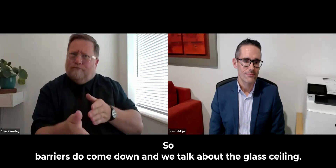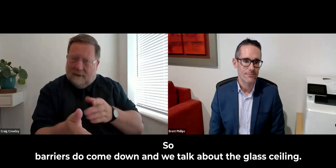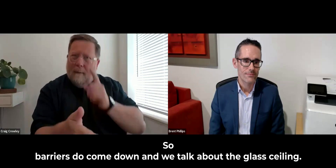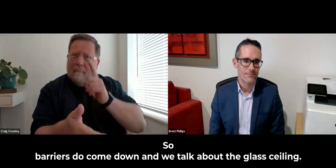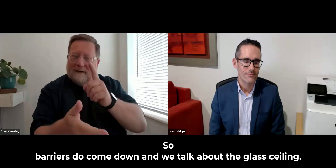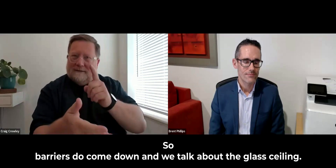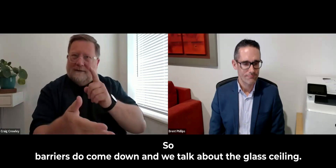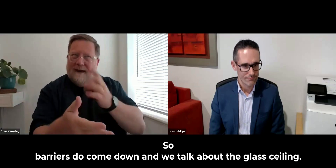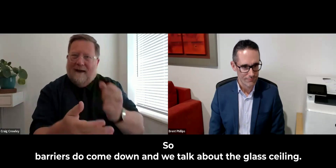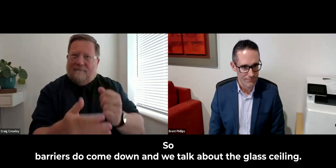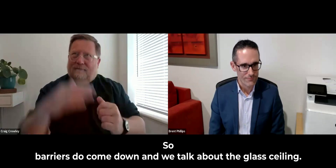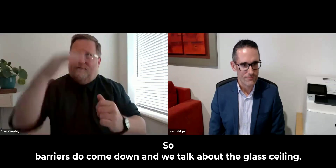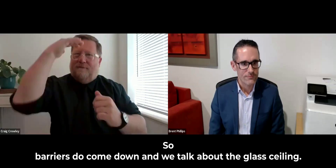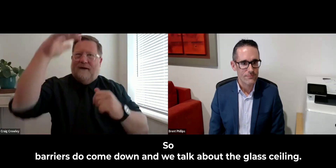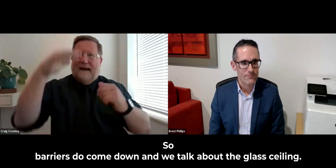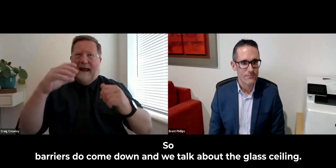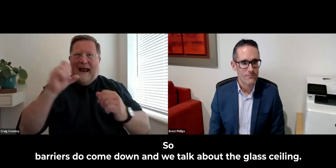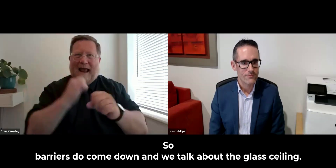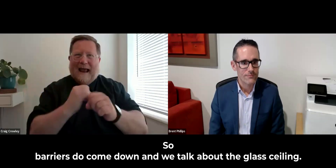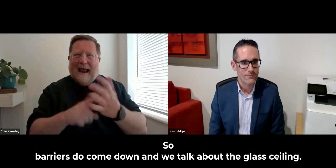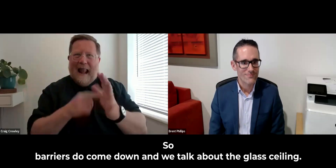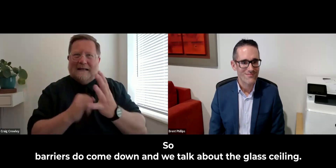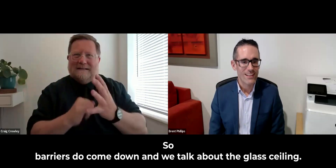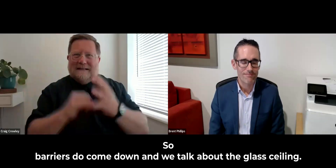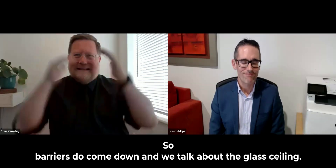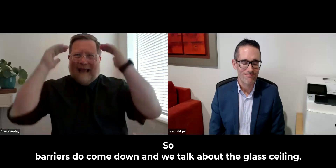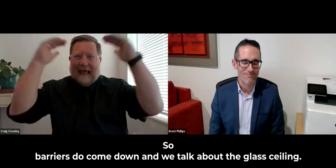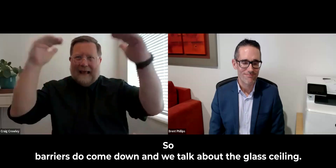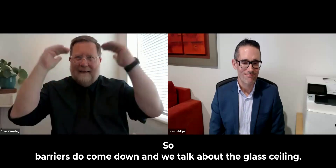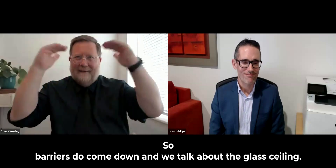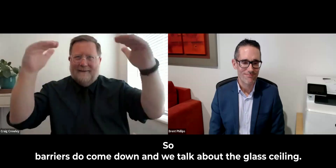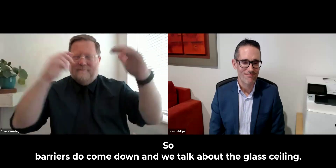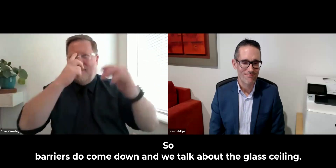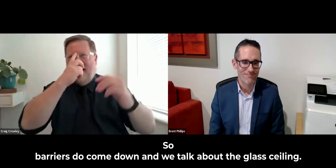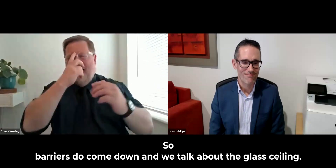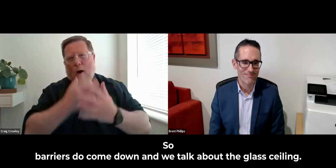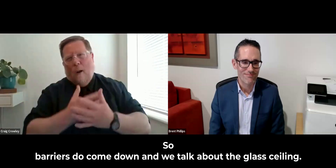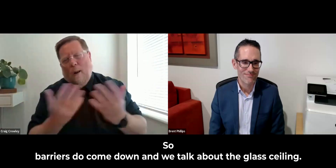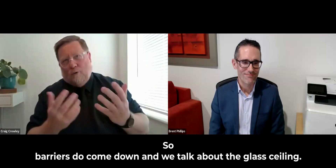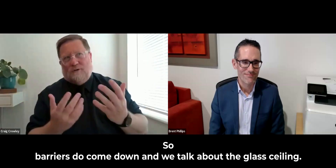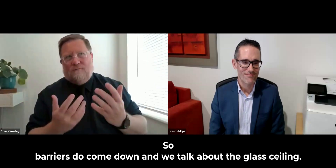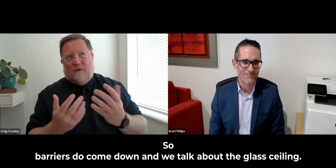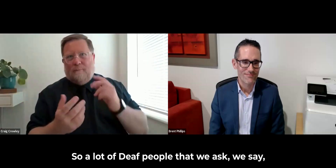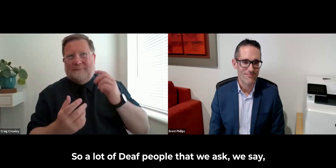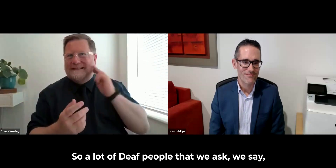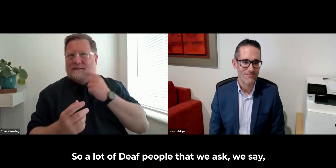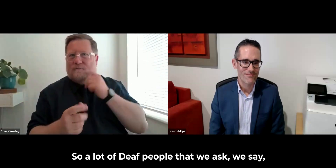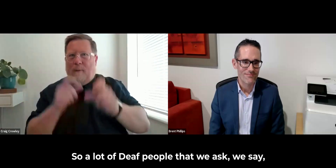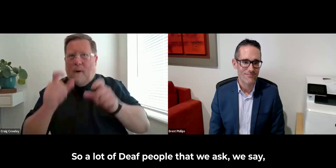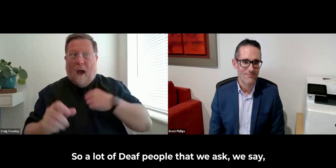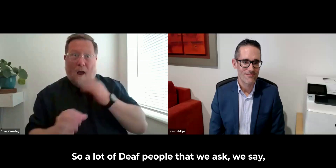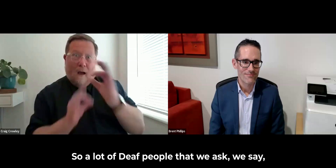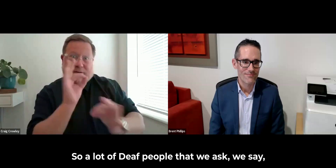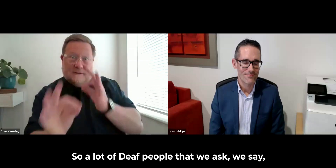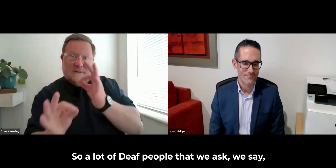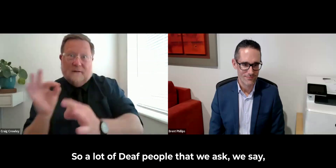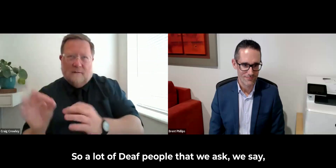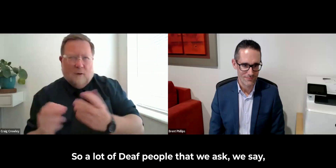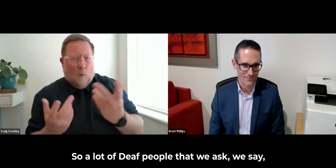So barriers do come down, and we talk about the glass ceiling. So a lot of deaf